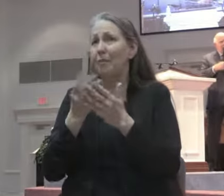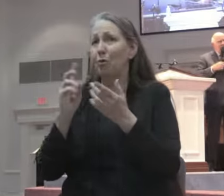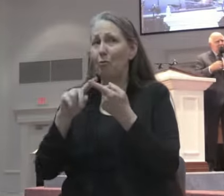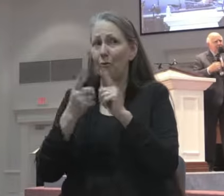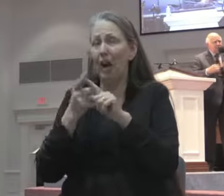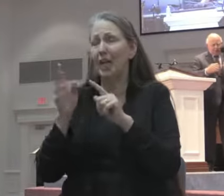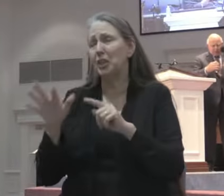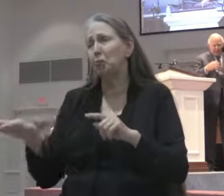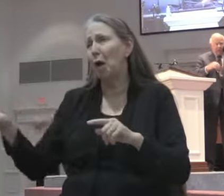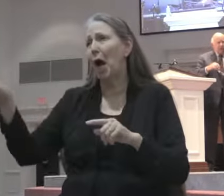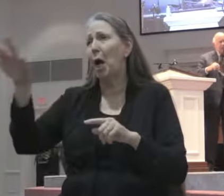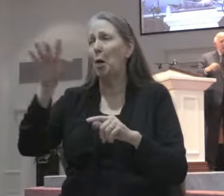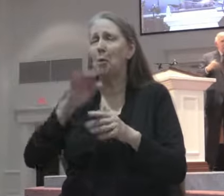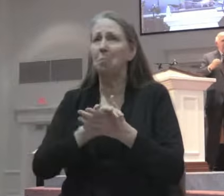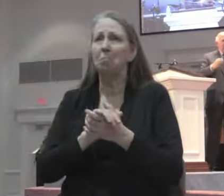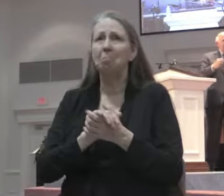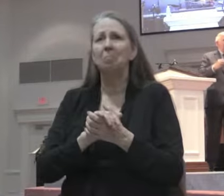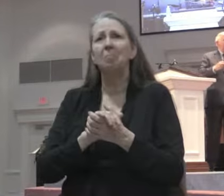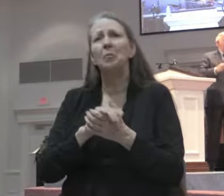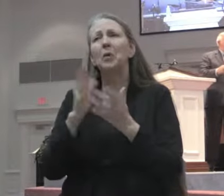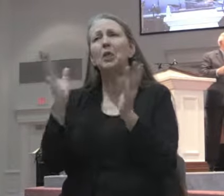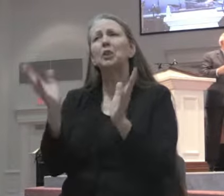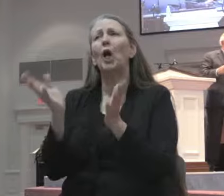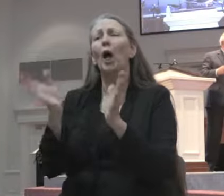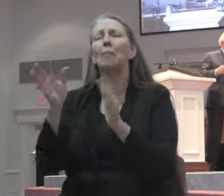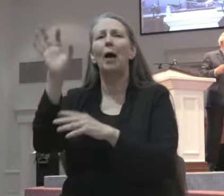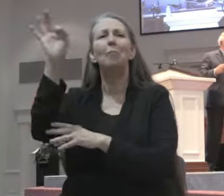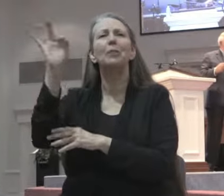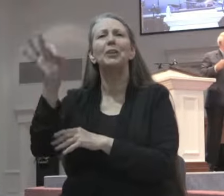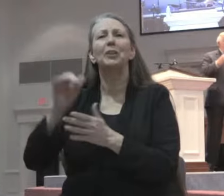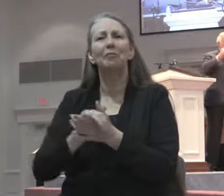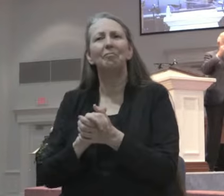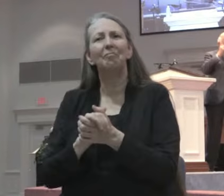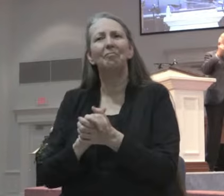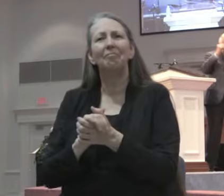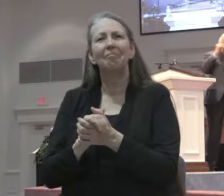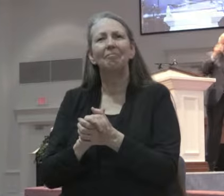friends around the country that we can talk about preaching.